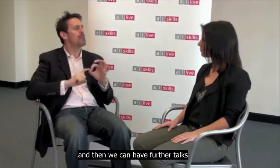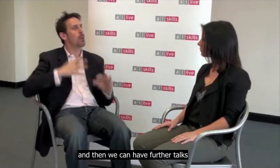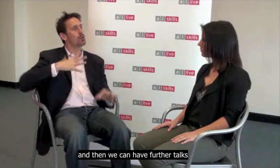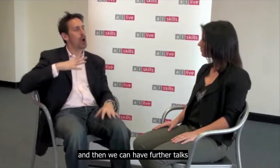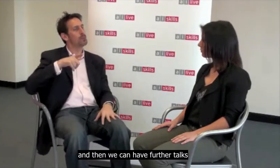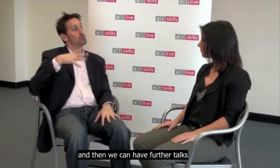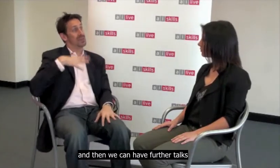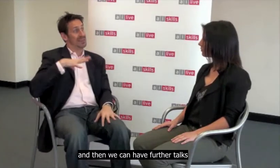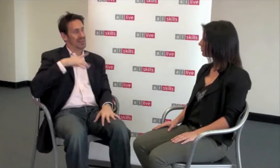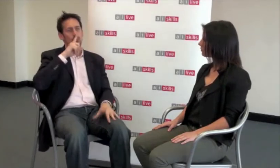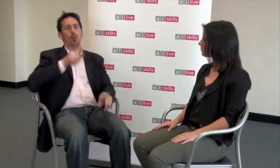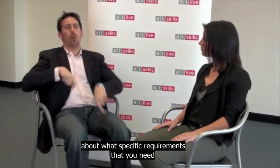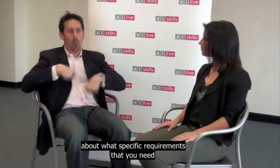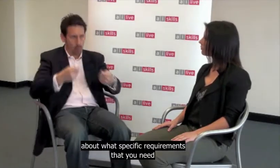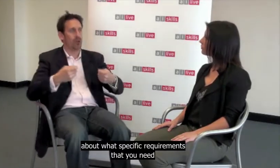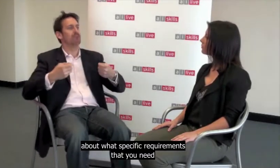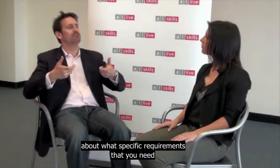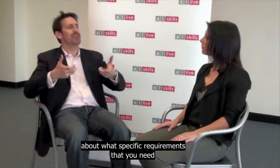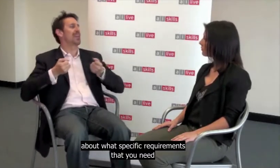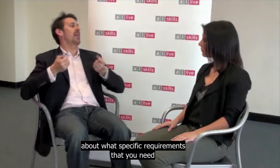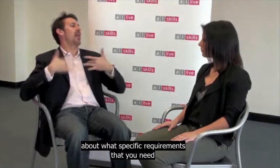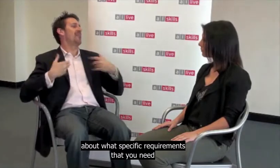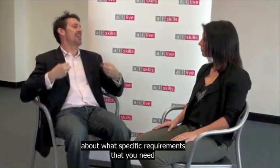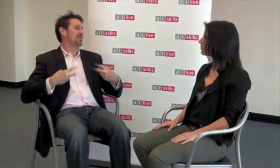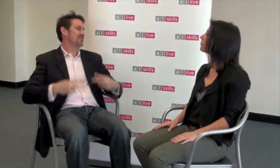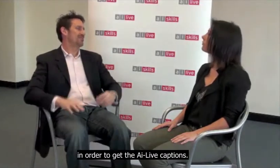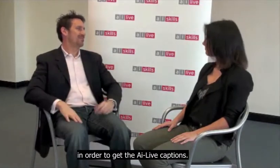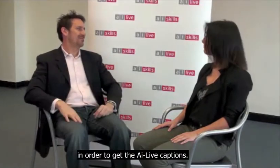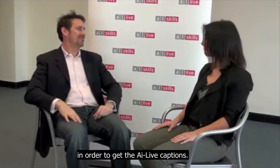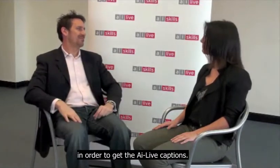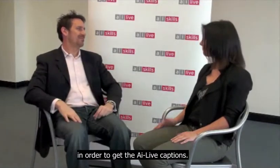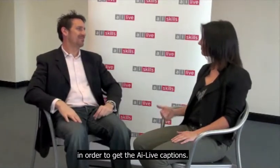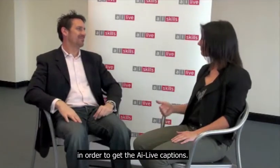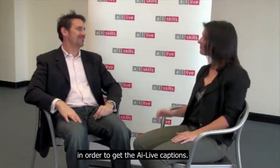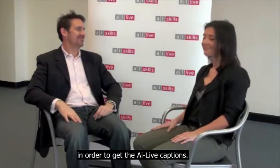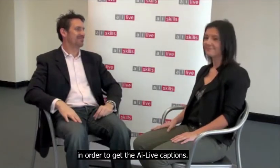further talks about what specific requirements that you need in order to get the AI Live captions.